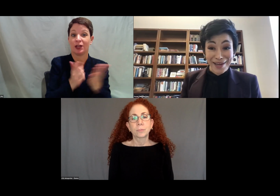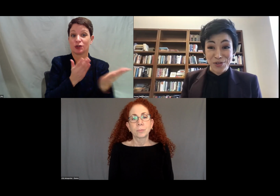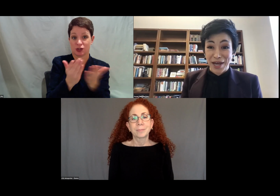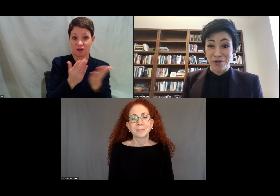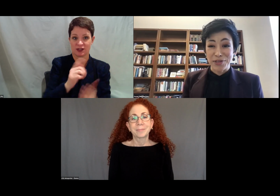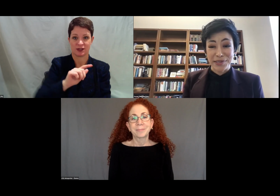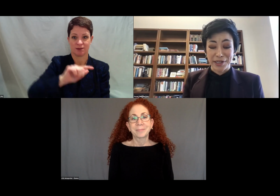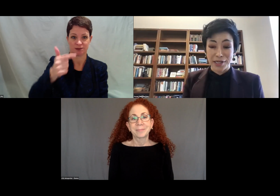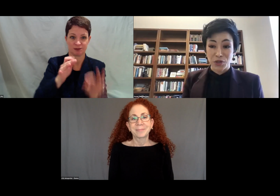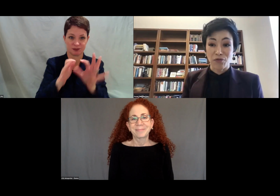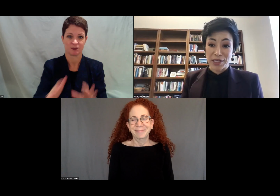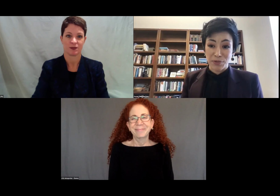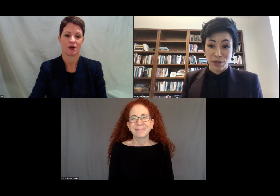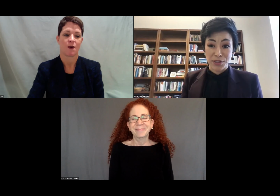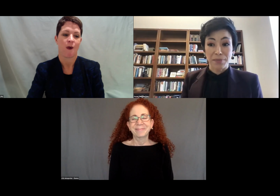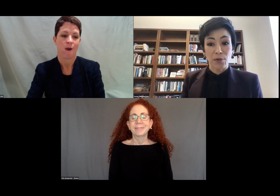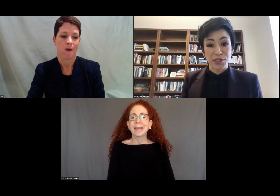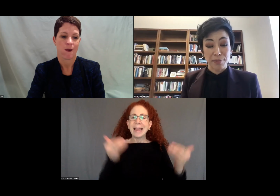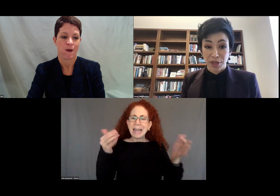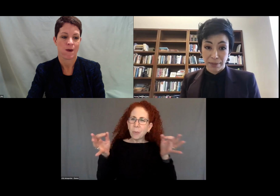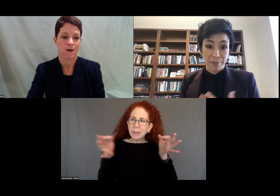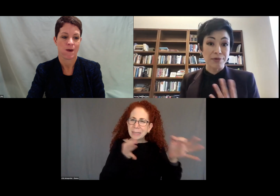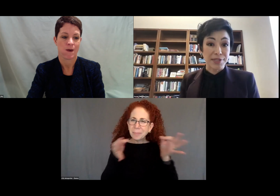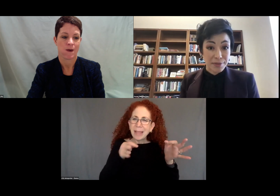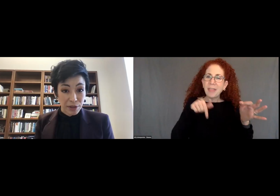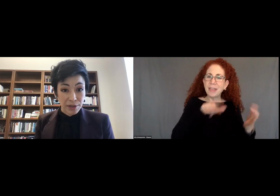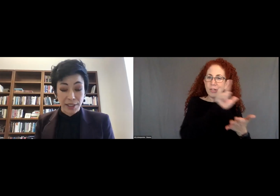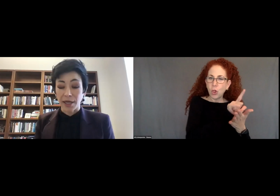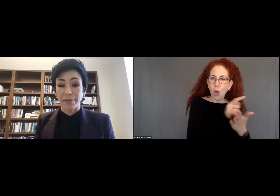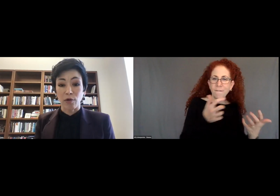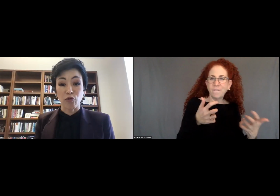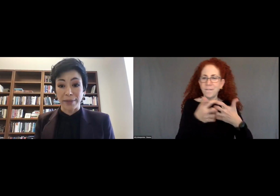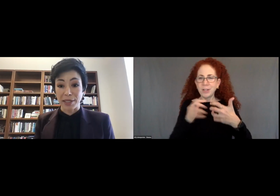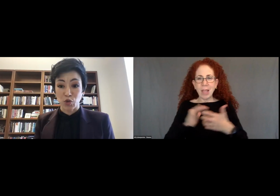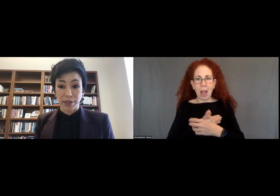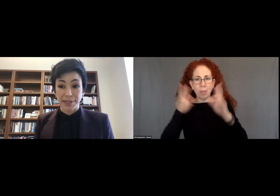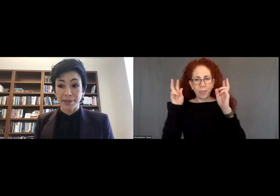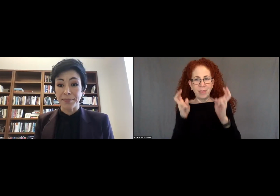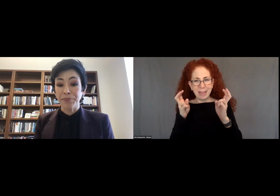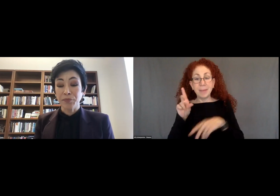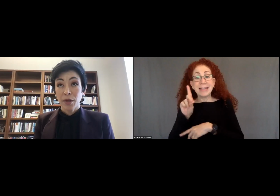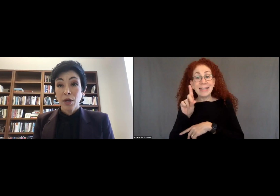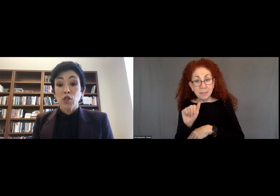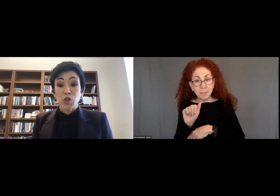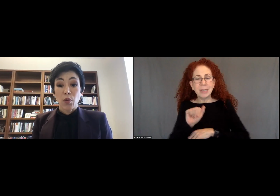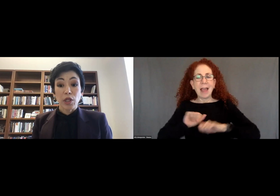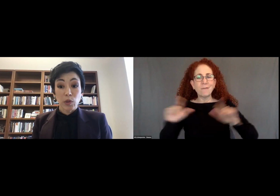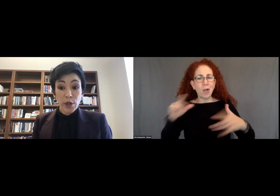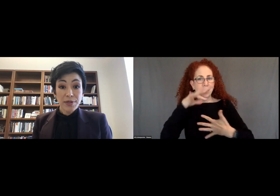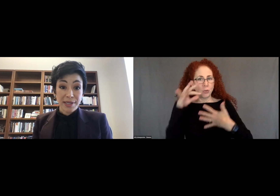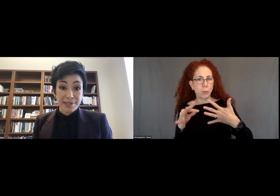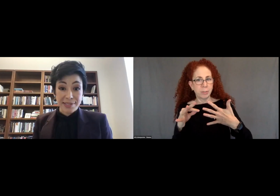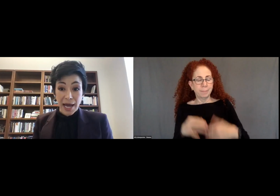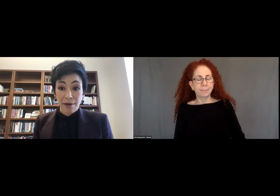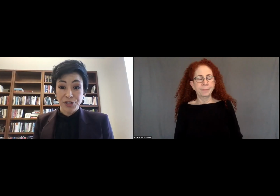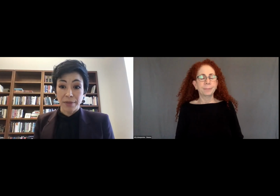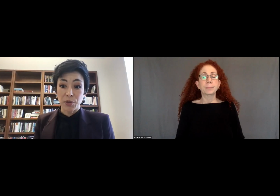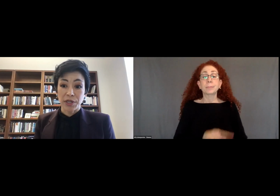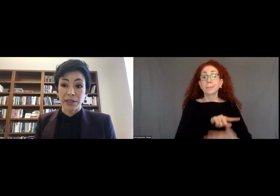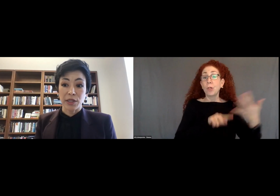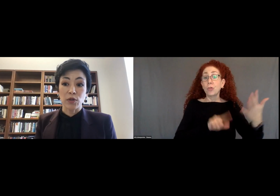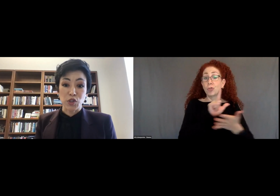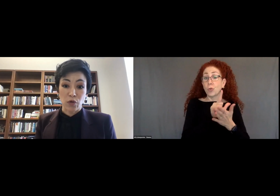getting now to how this litigation fits with our symposium theme about disability and about framing choices. So the lawyers that